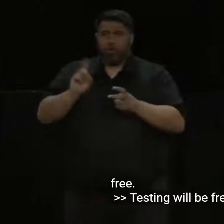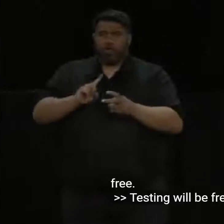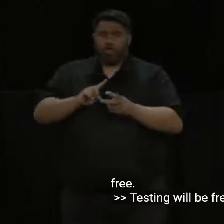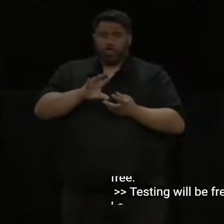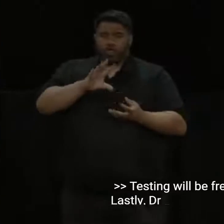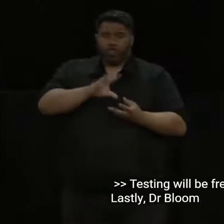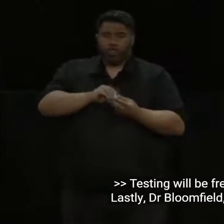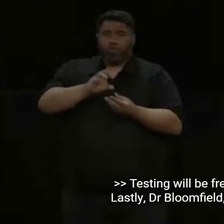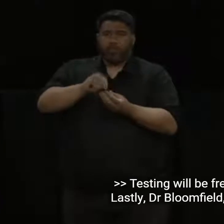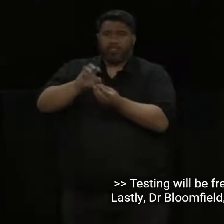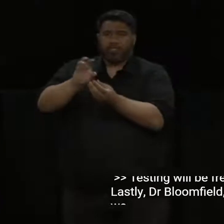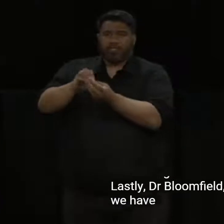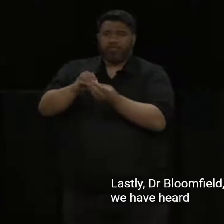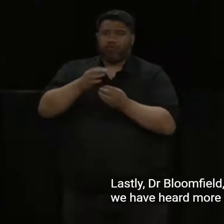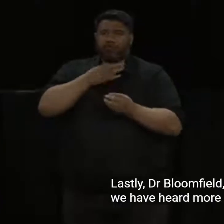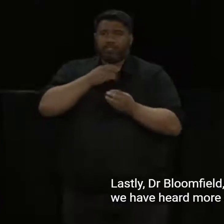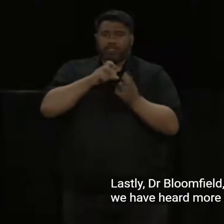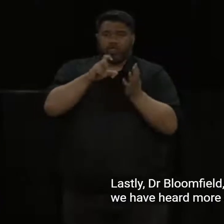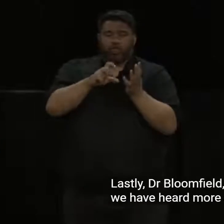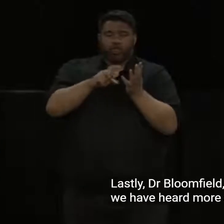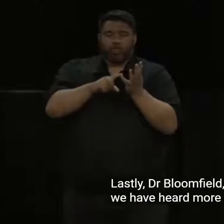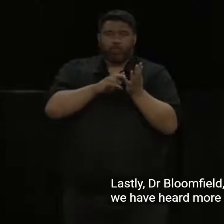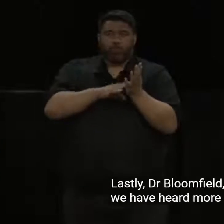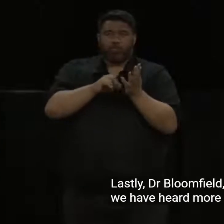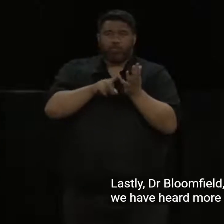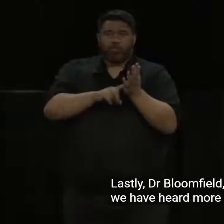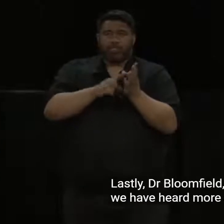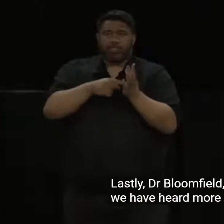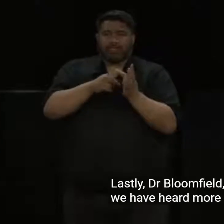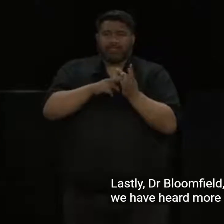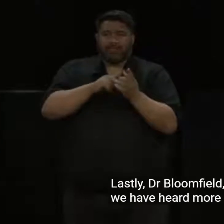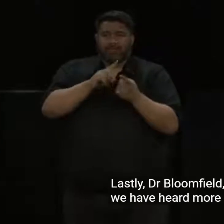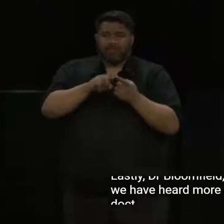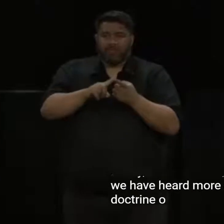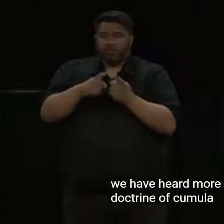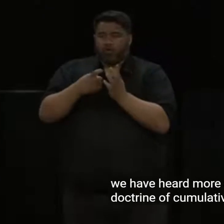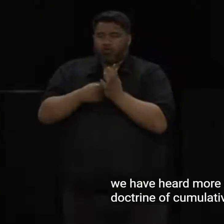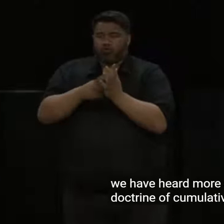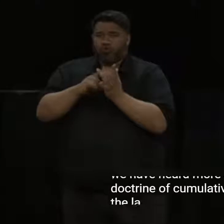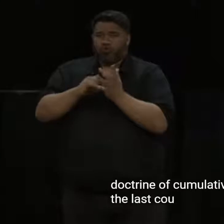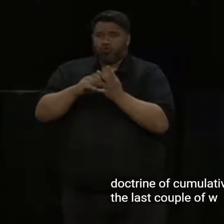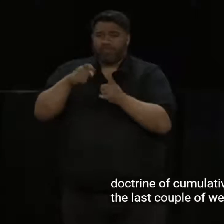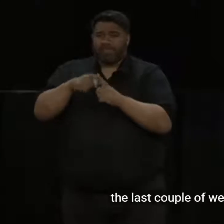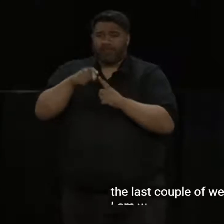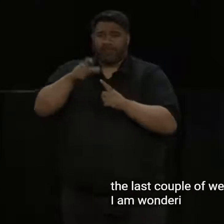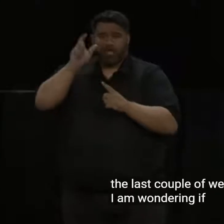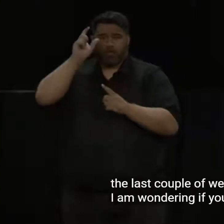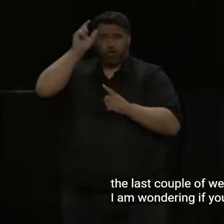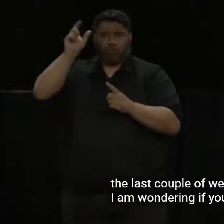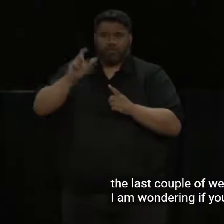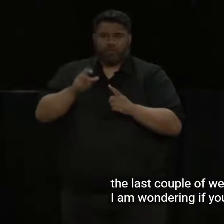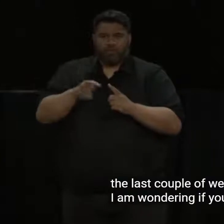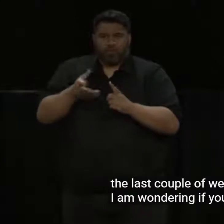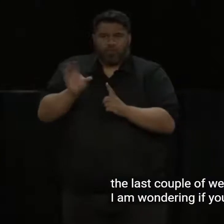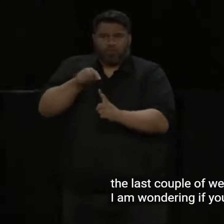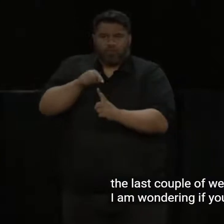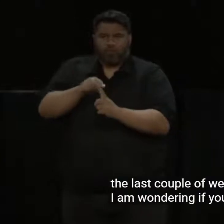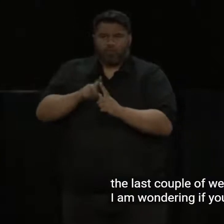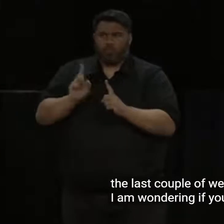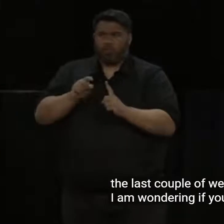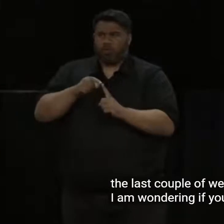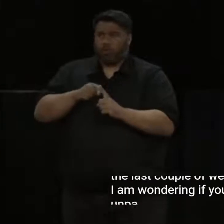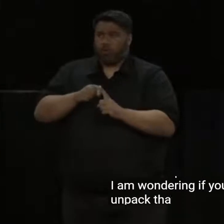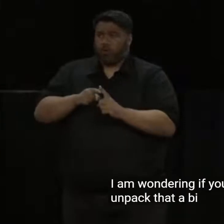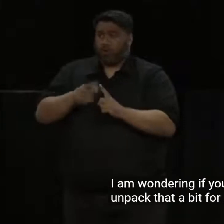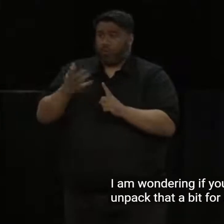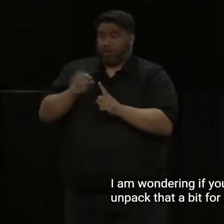if you could unpack that a bit for us. Where did that come from? What is it based upon? Cumulative risk. Well, I'm not sure of its